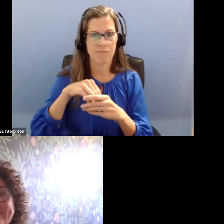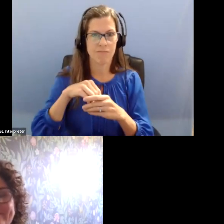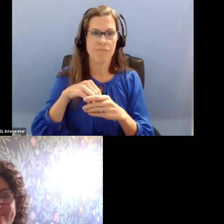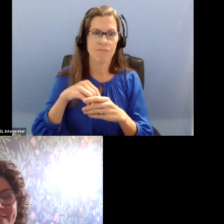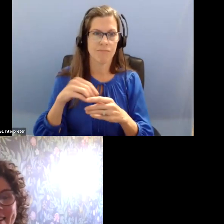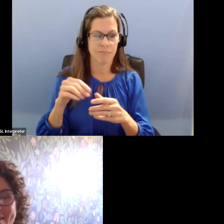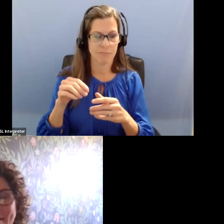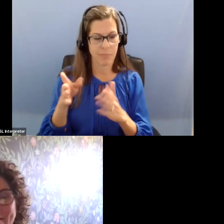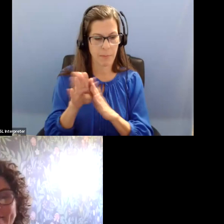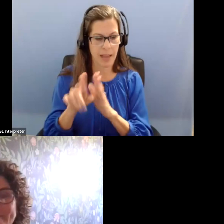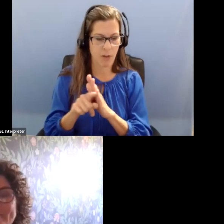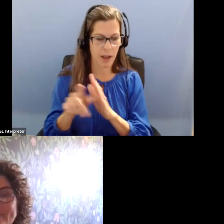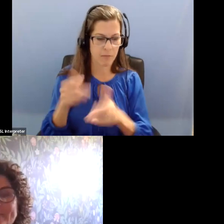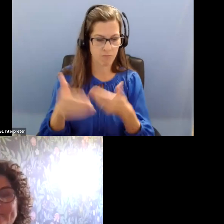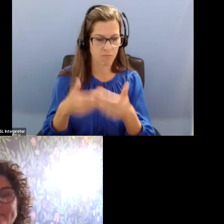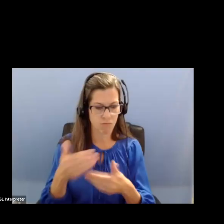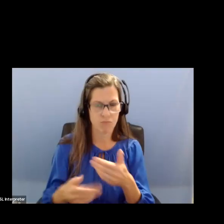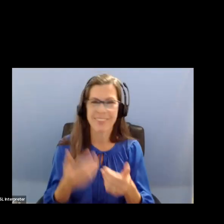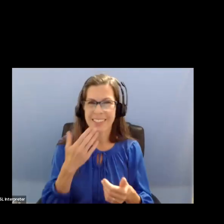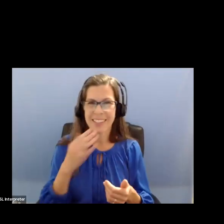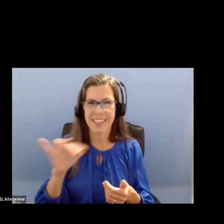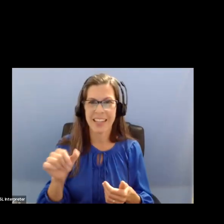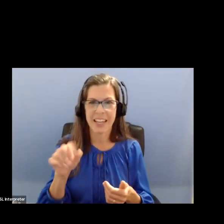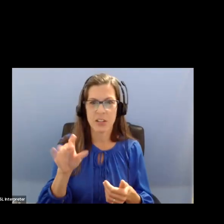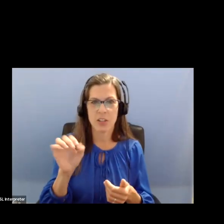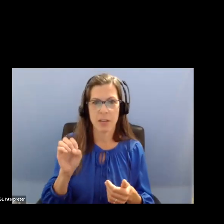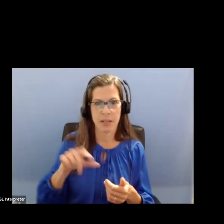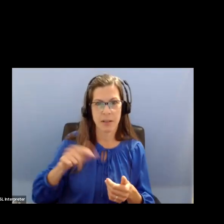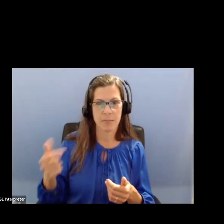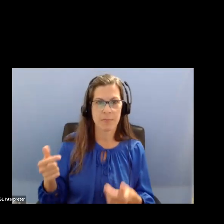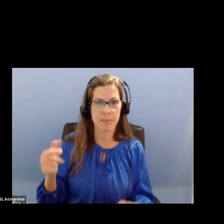this process. So thank you, Betsy. Thanks, Jamie. Carrie.